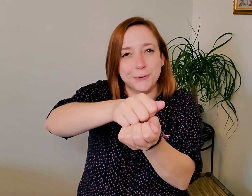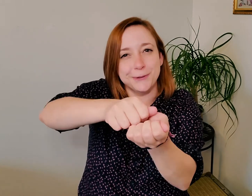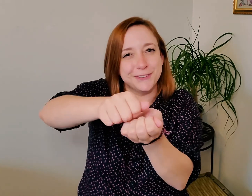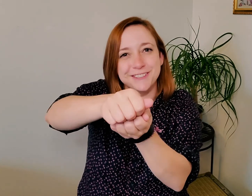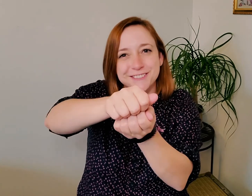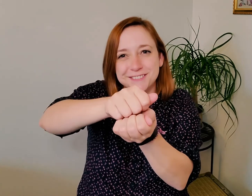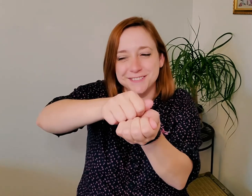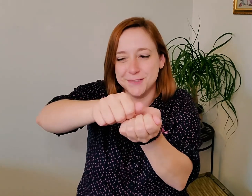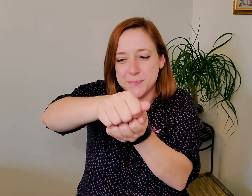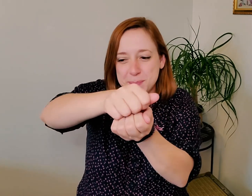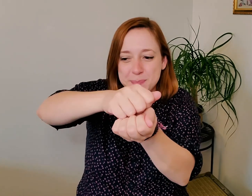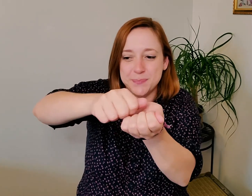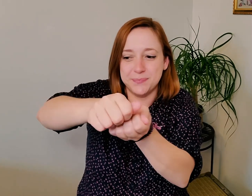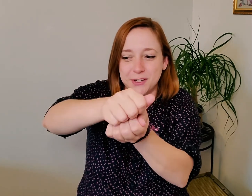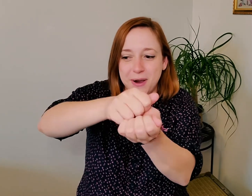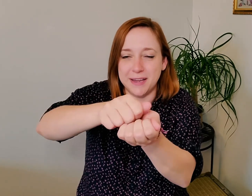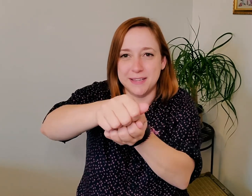corn. Grind.